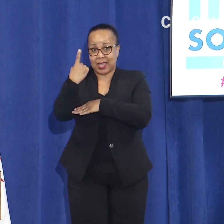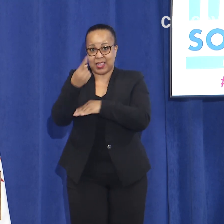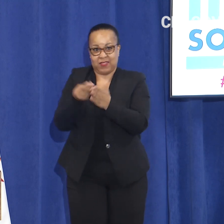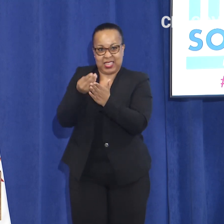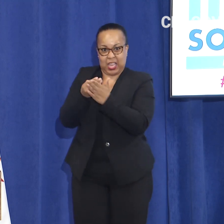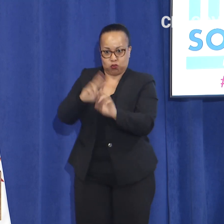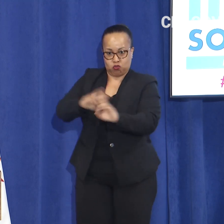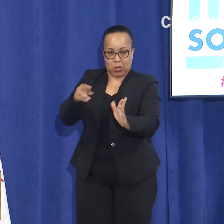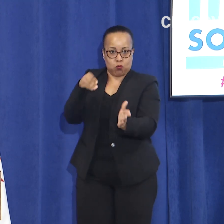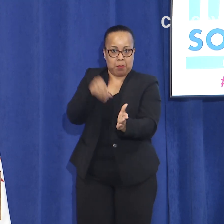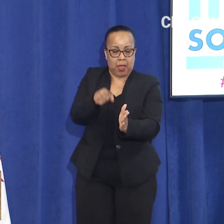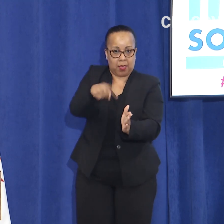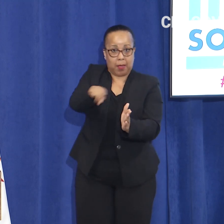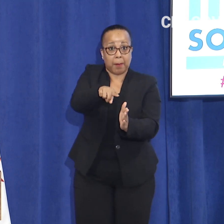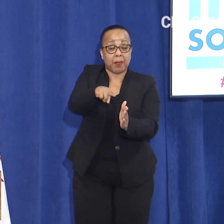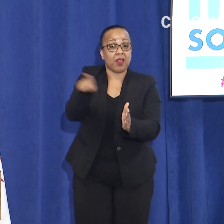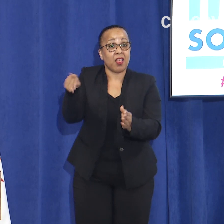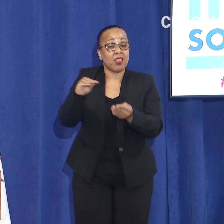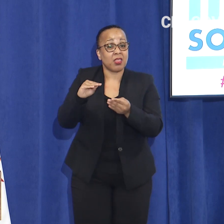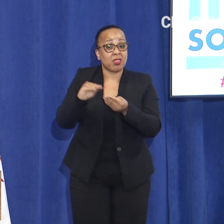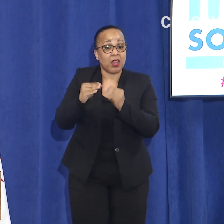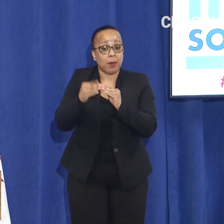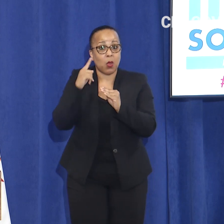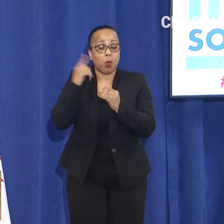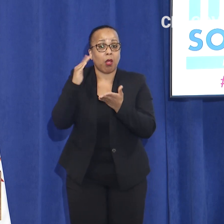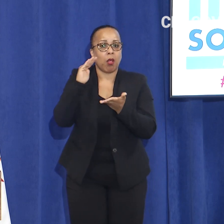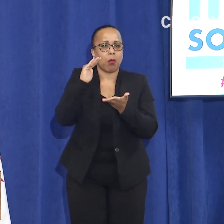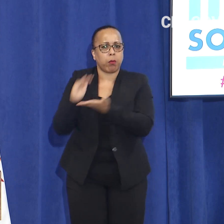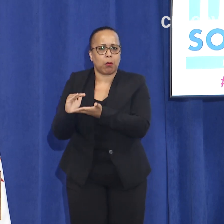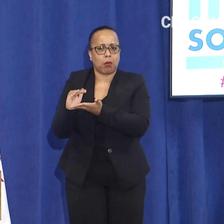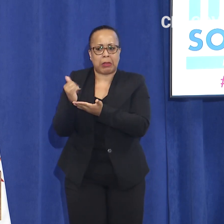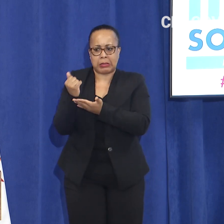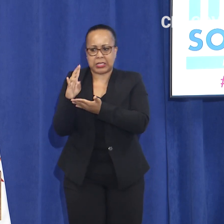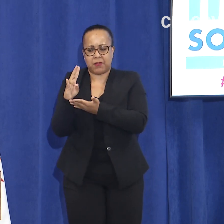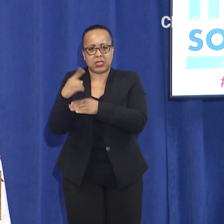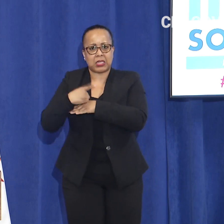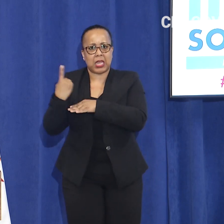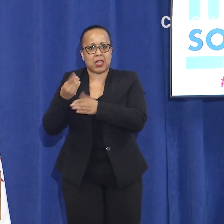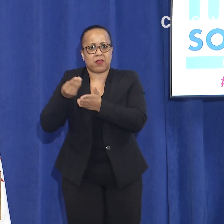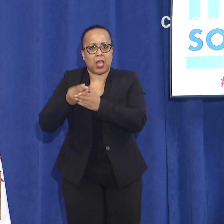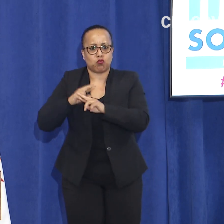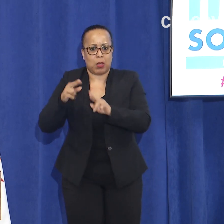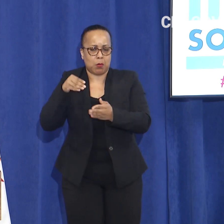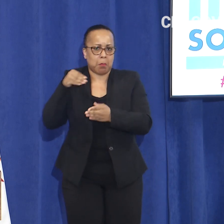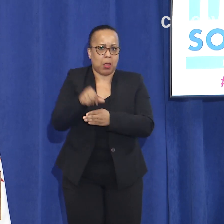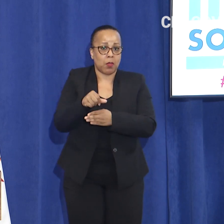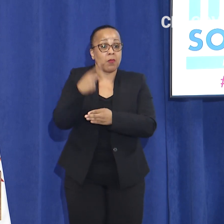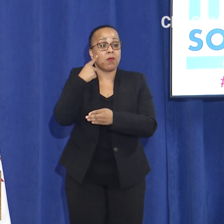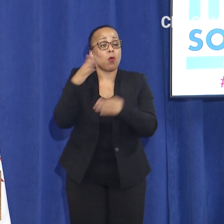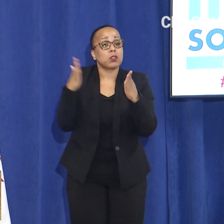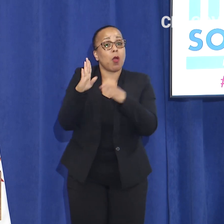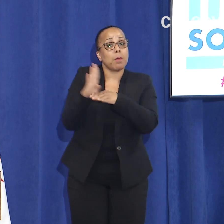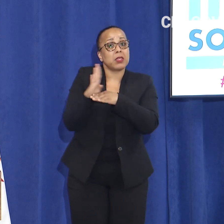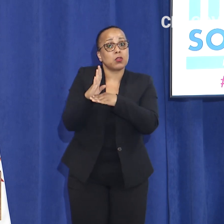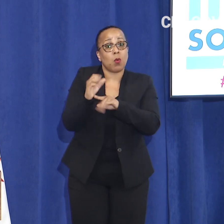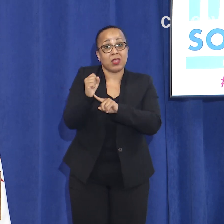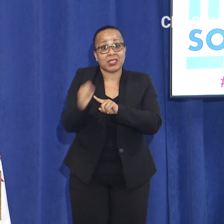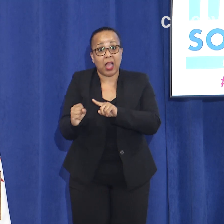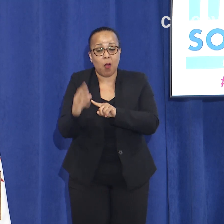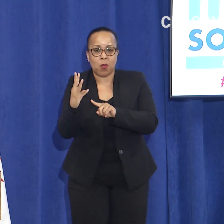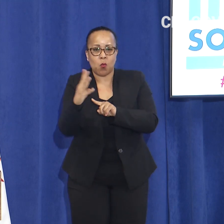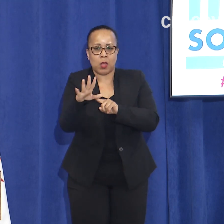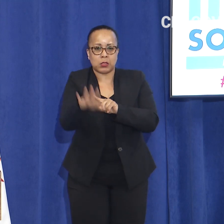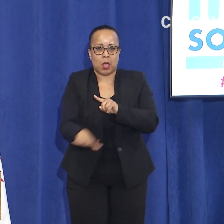hand. But that number drops to only 17 days of cash on hand for our small businesses on the South and the West